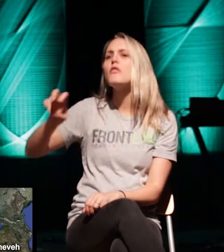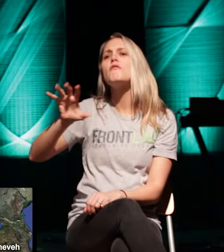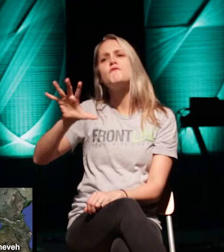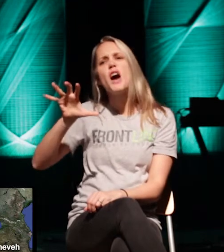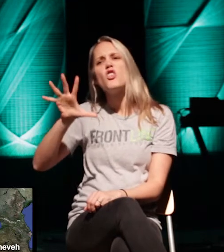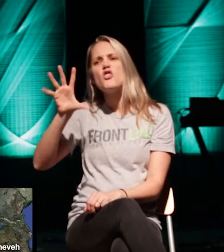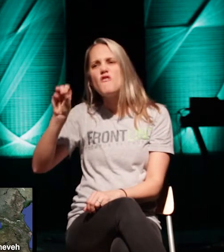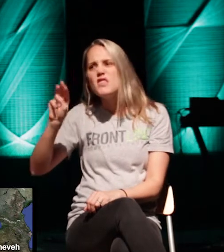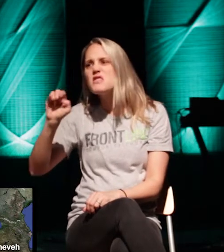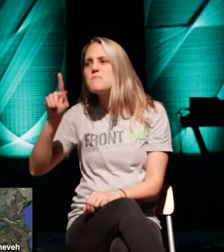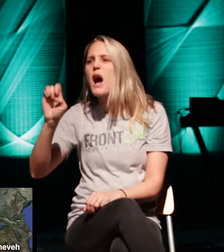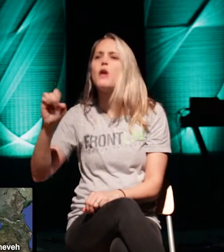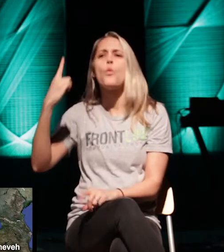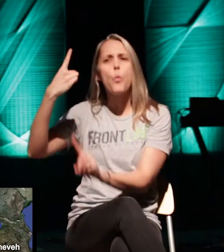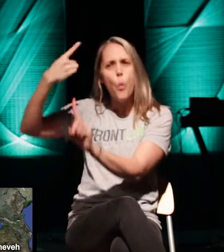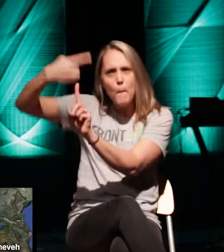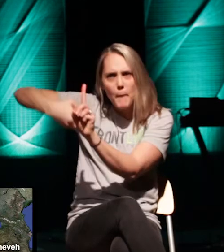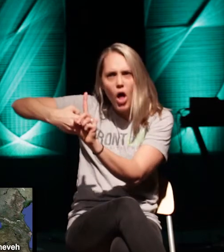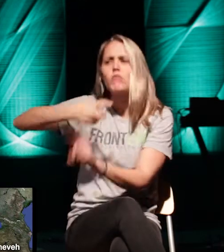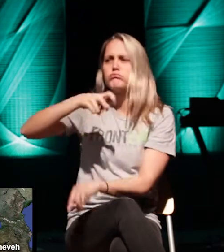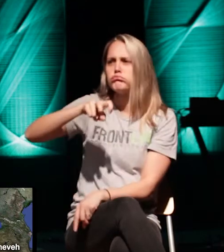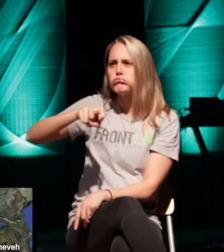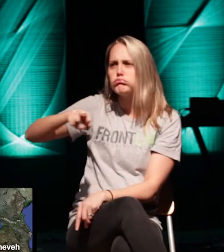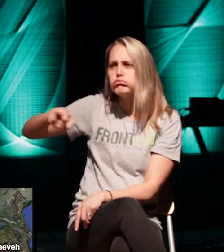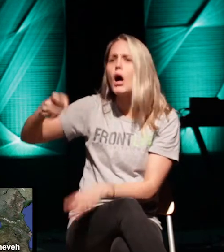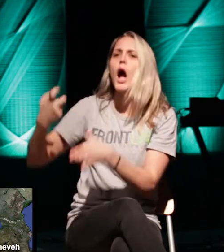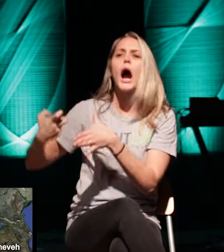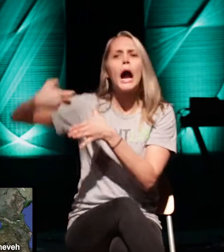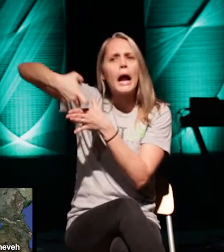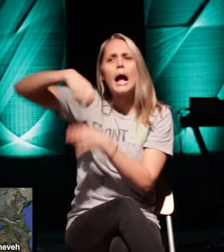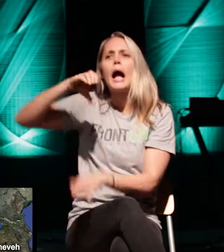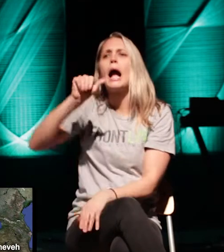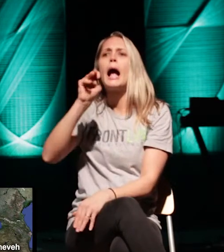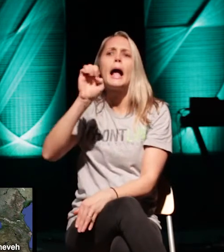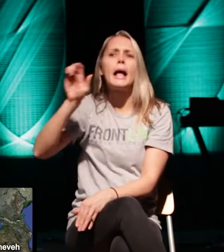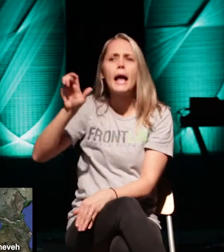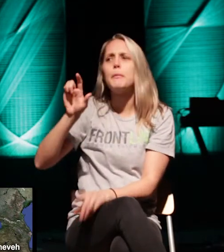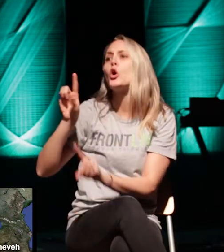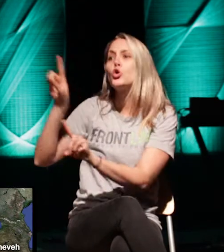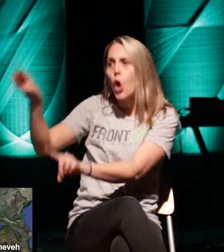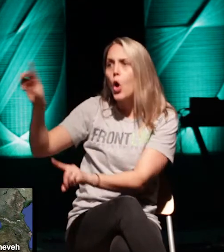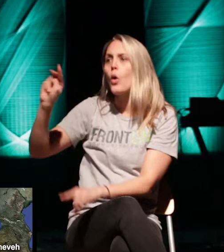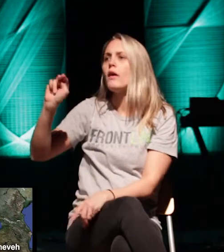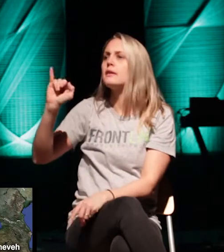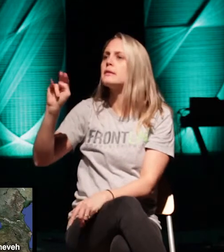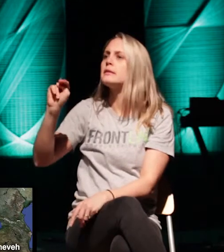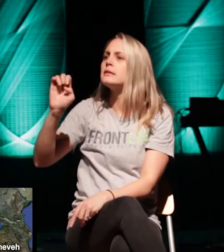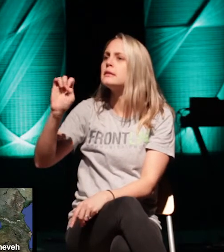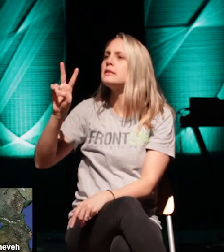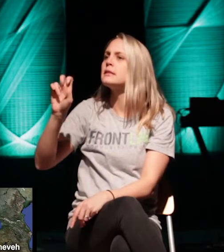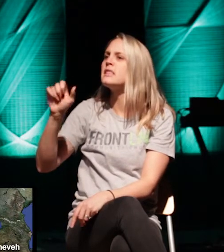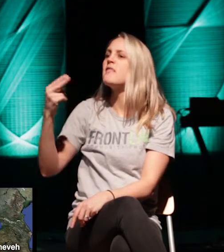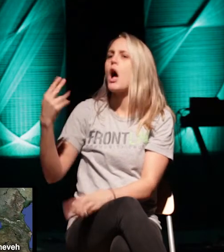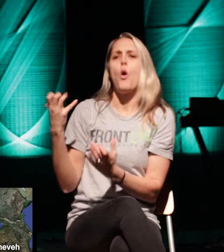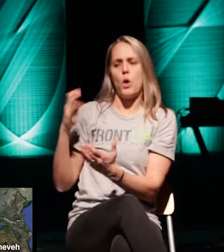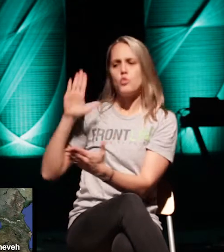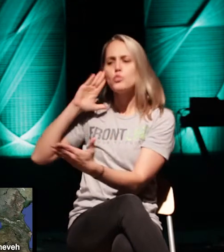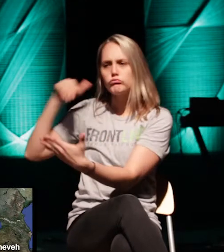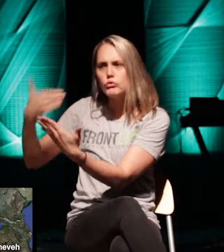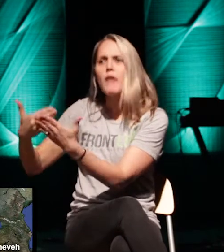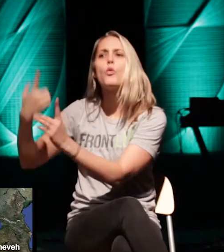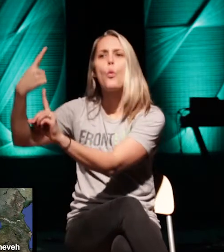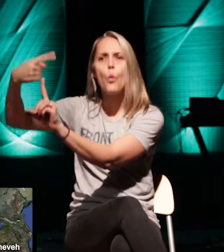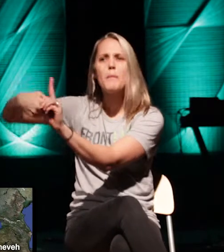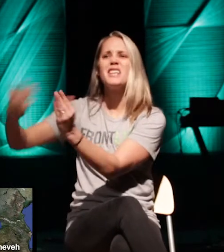can make it. There's no Uber. There's a camel. Jump on the camel. Head to Nineveh. This is where I want you to go. You'll be there in a month. Easy. You know what's